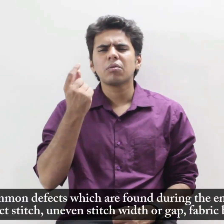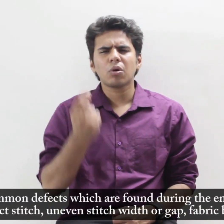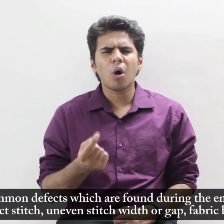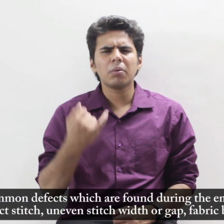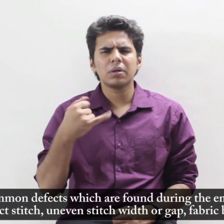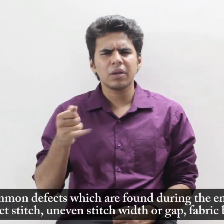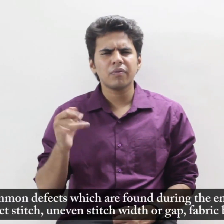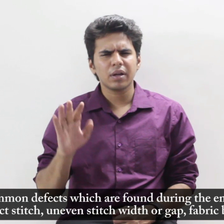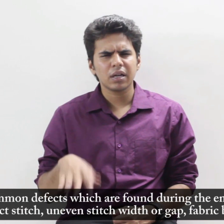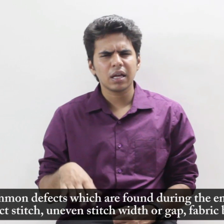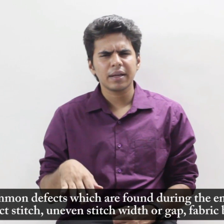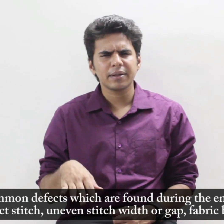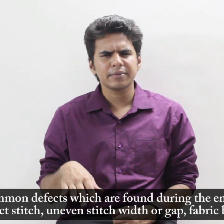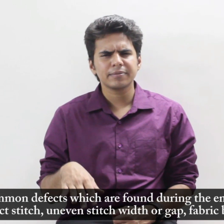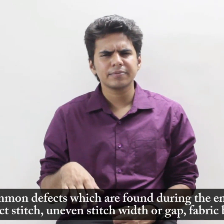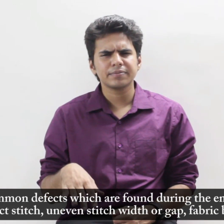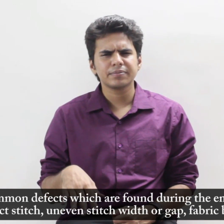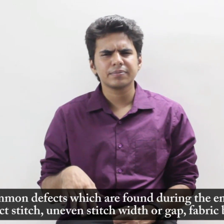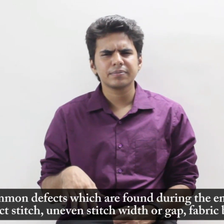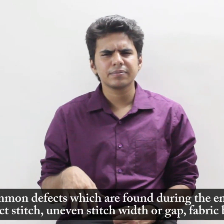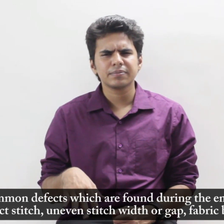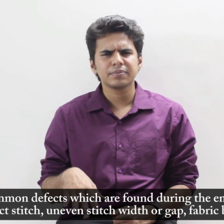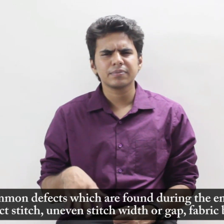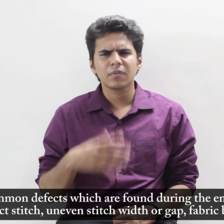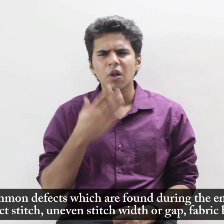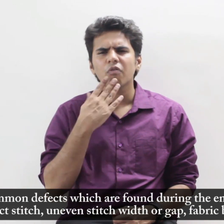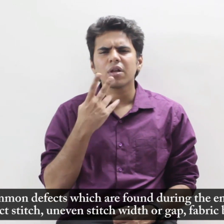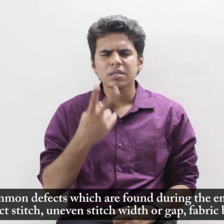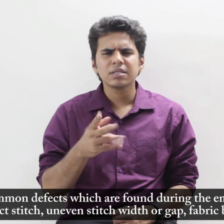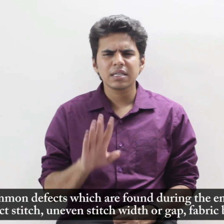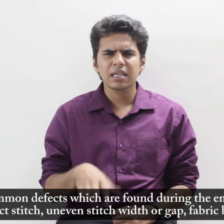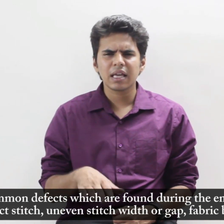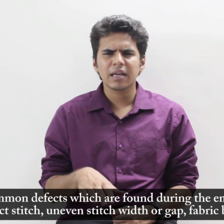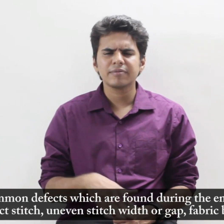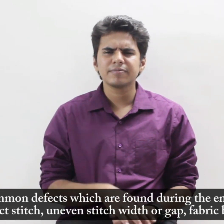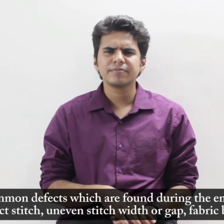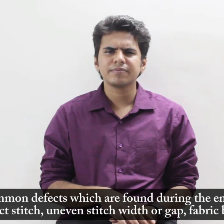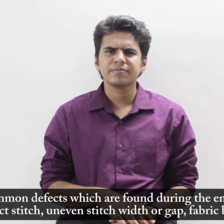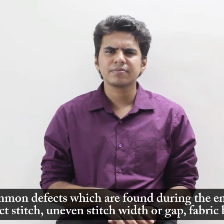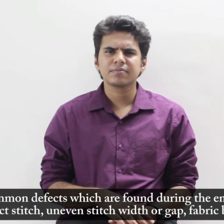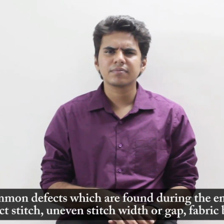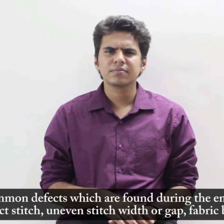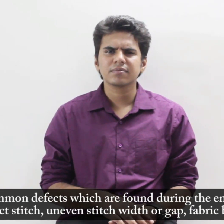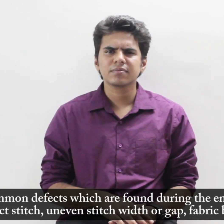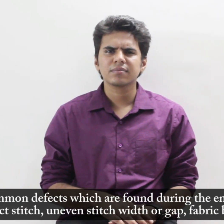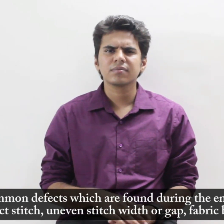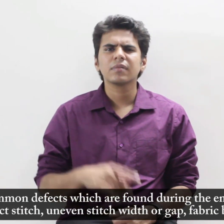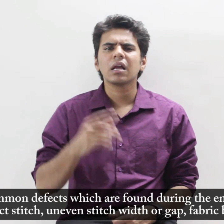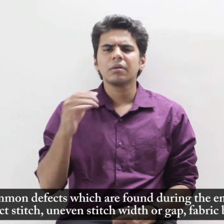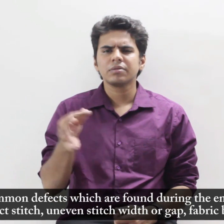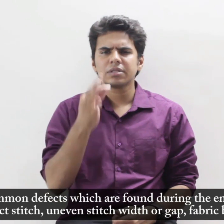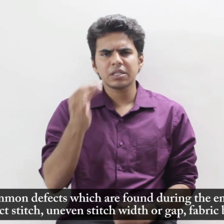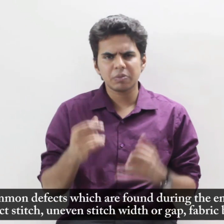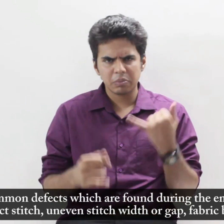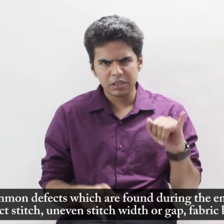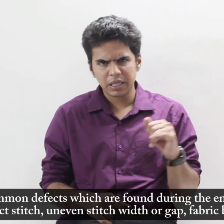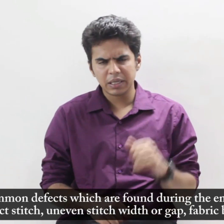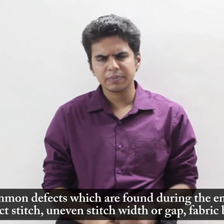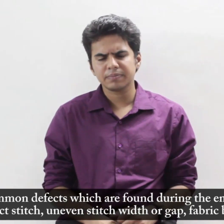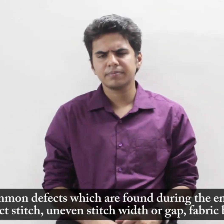Some of the common defects which are found during the embroidery are as incorrect stitch, uneven stitch, width